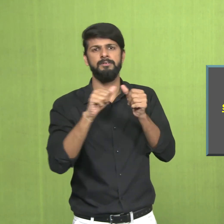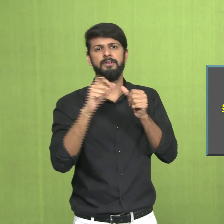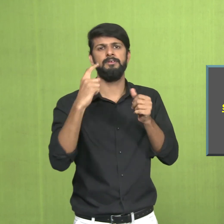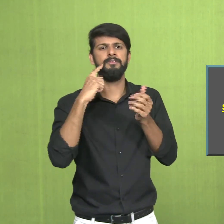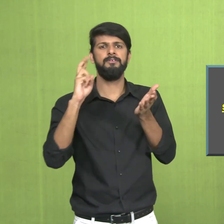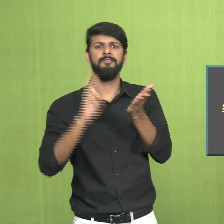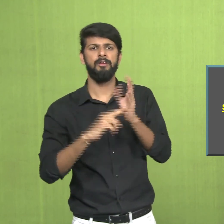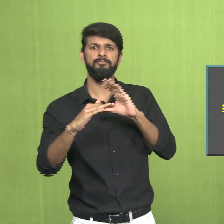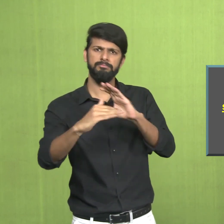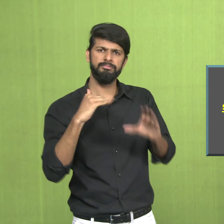us at